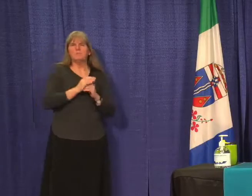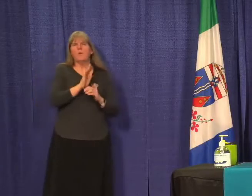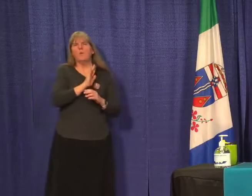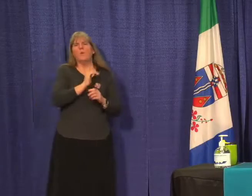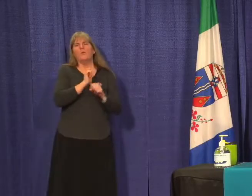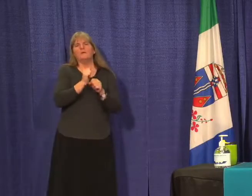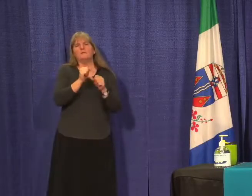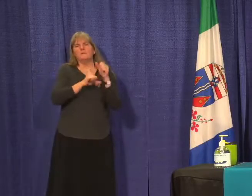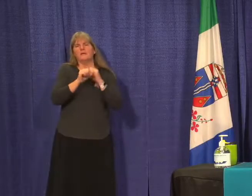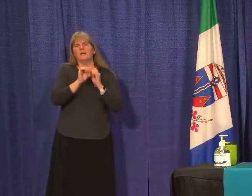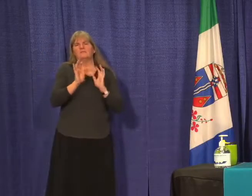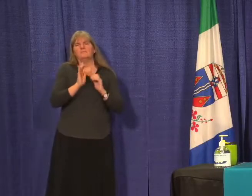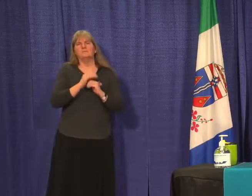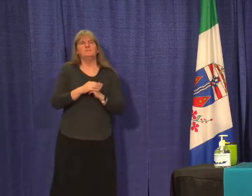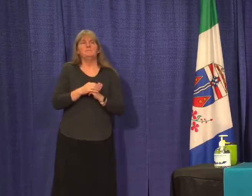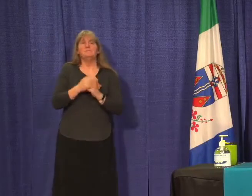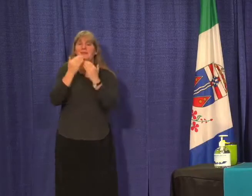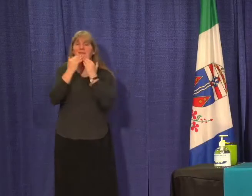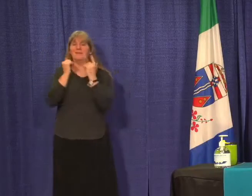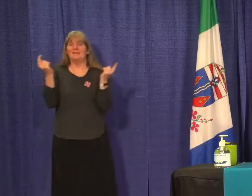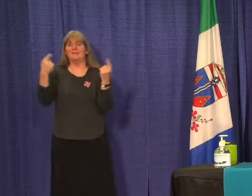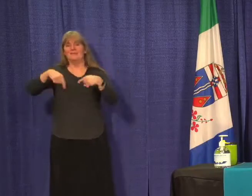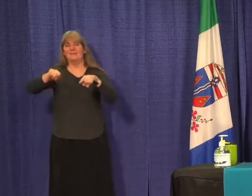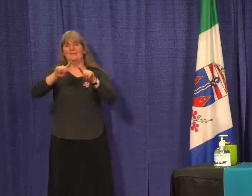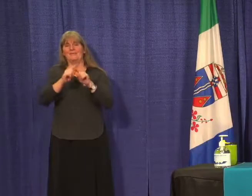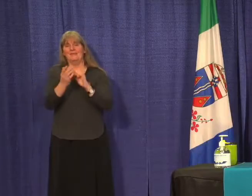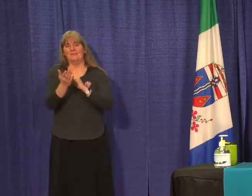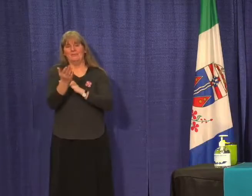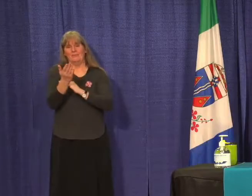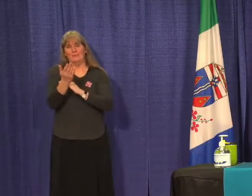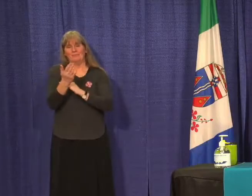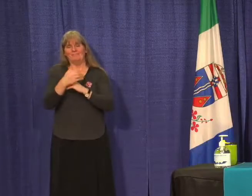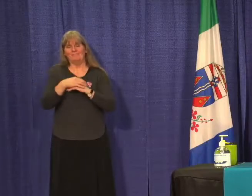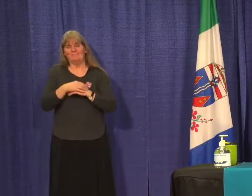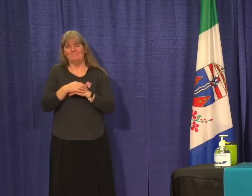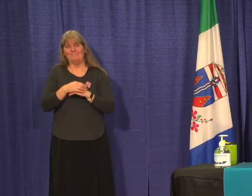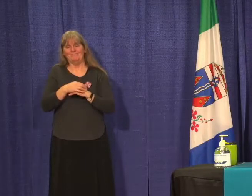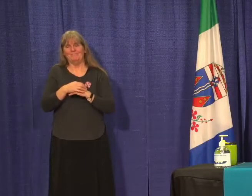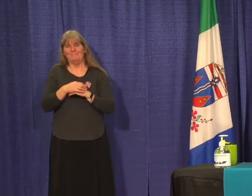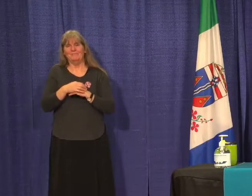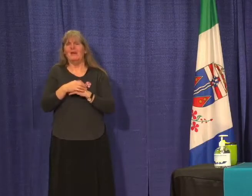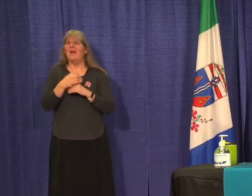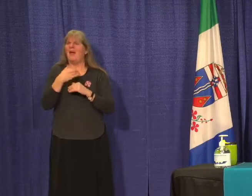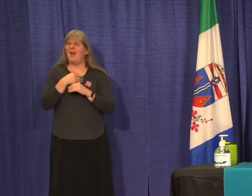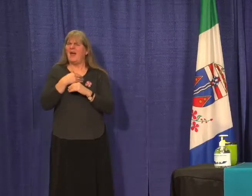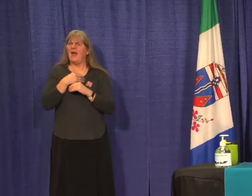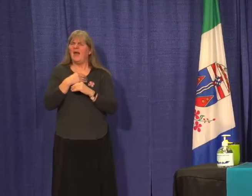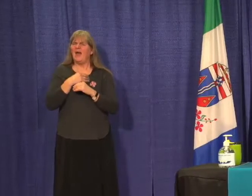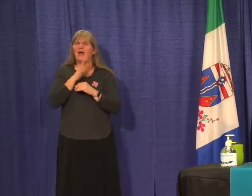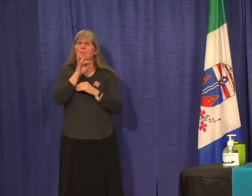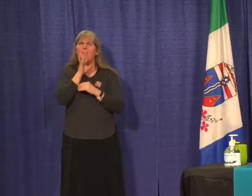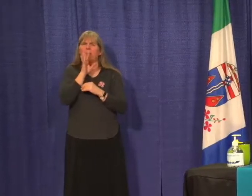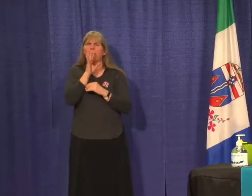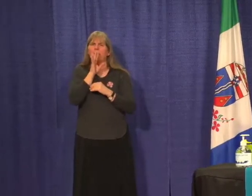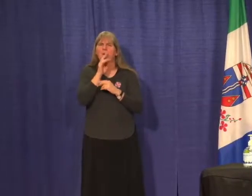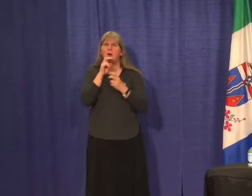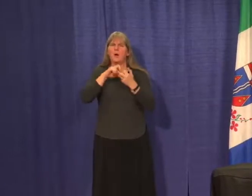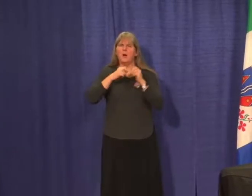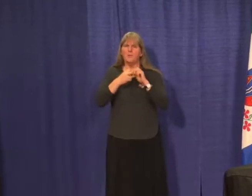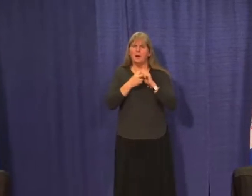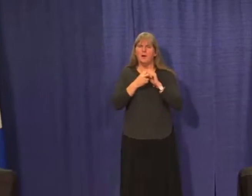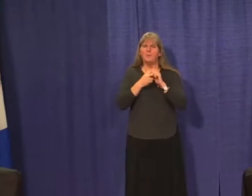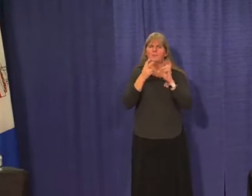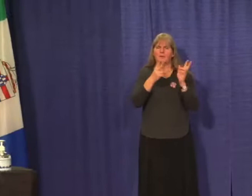thank you I'd like to thank everyone for their time this morning and a reminder that we did have some audio issues earlier so we will be